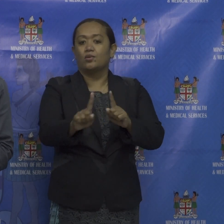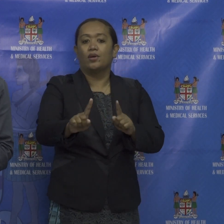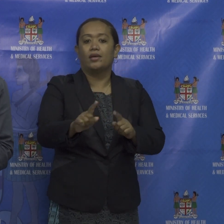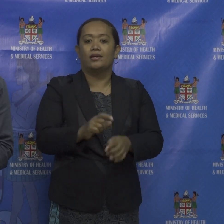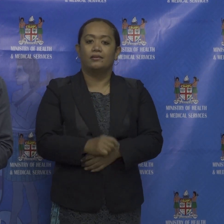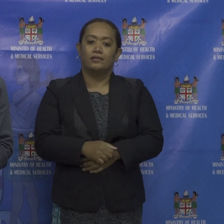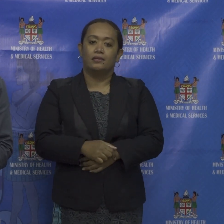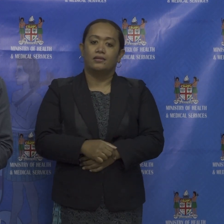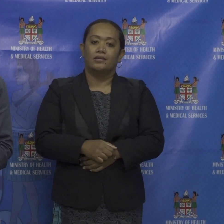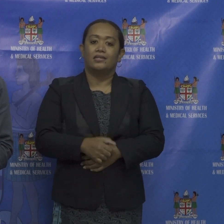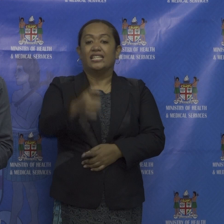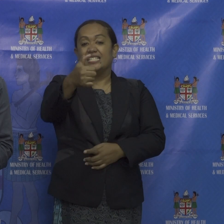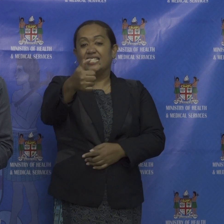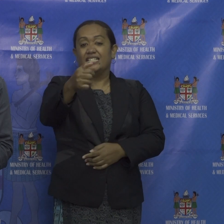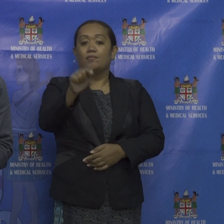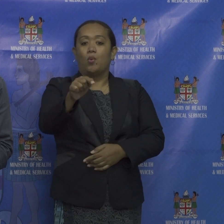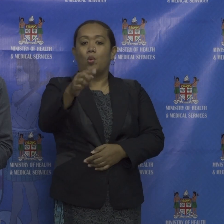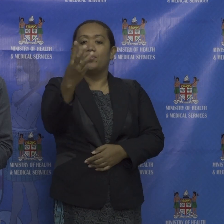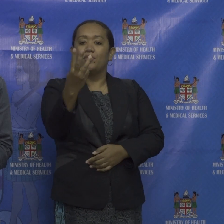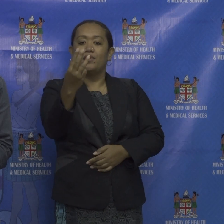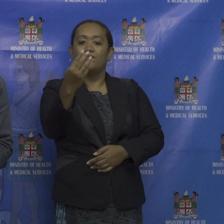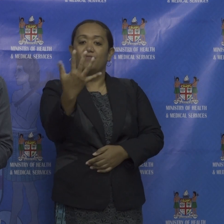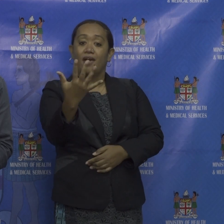death of 6:35 p.m.